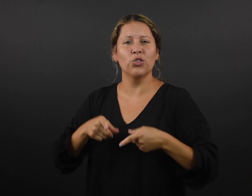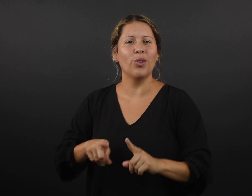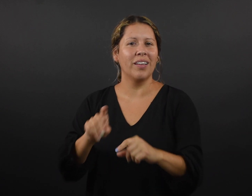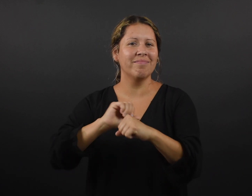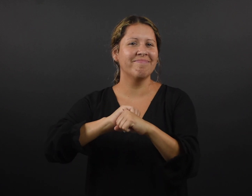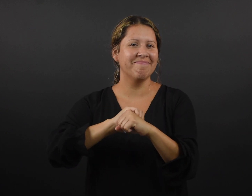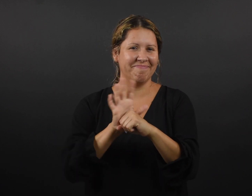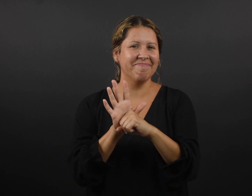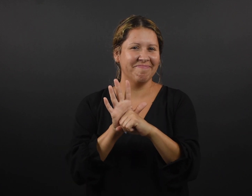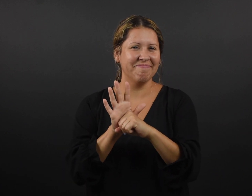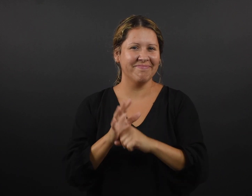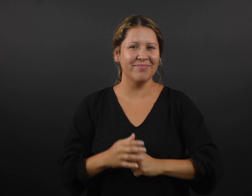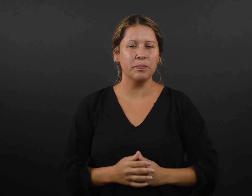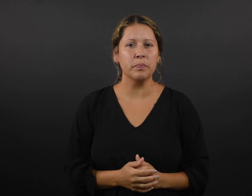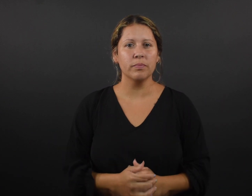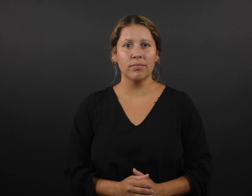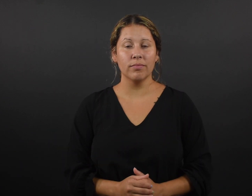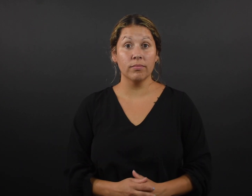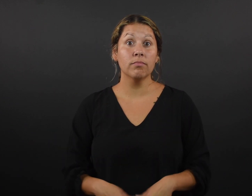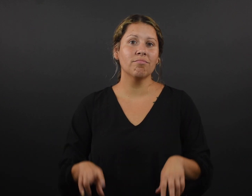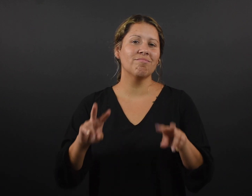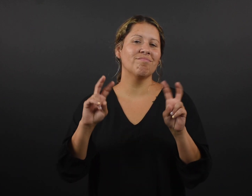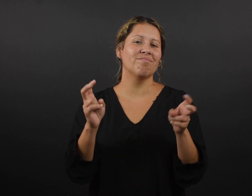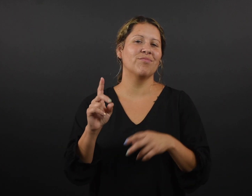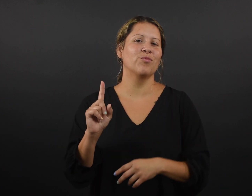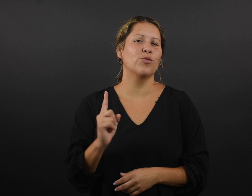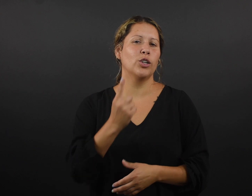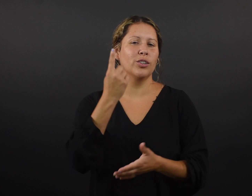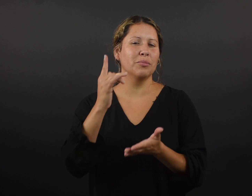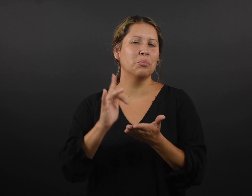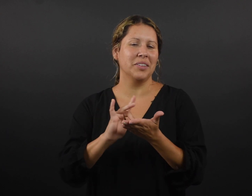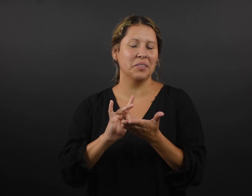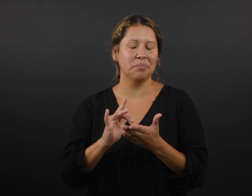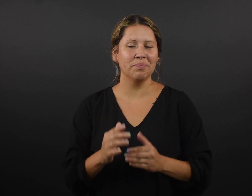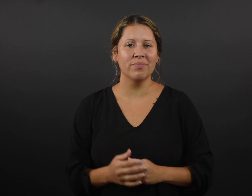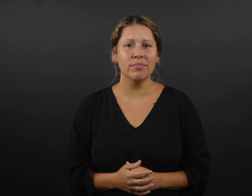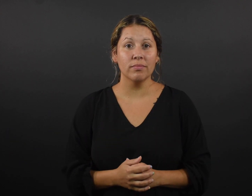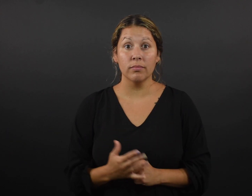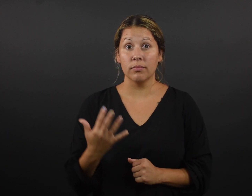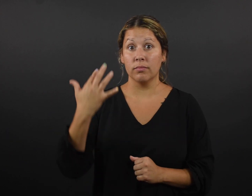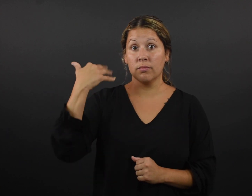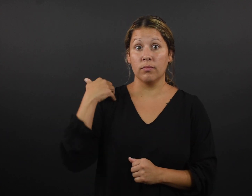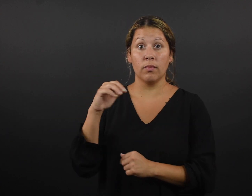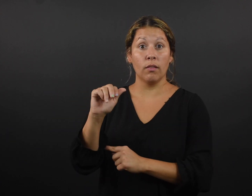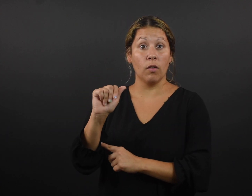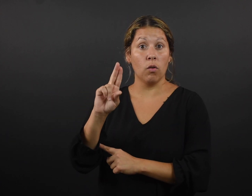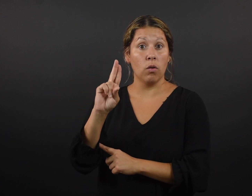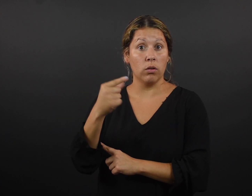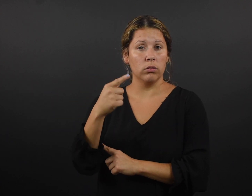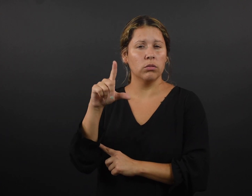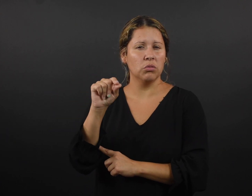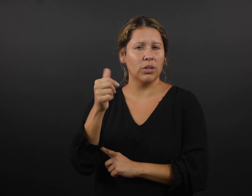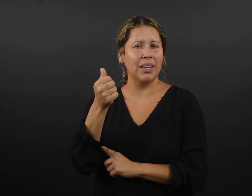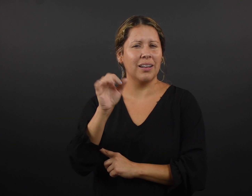During COVID-19 Pandemic. The First Medicine. In August